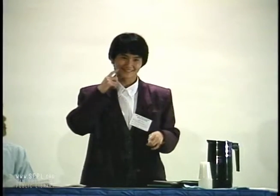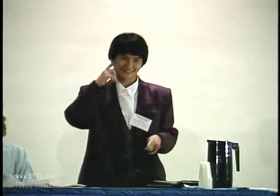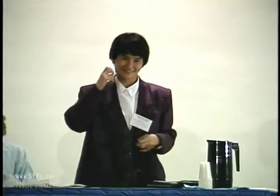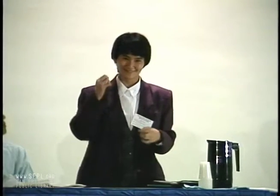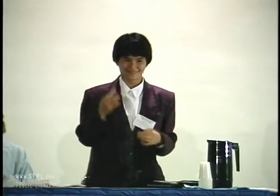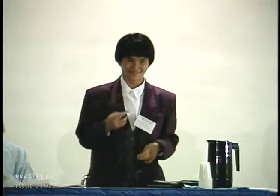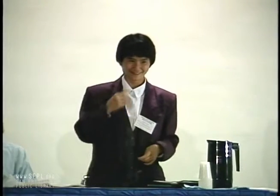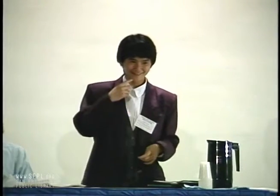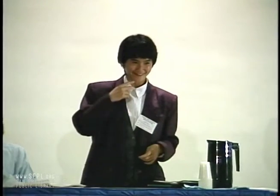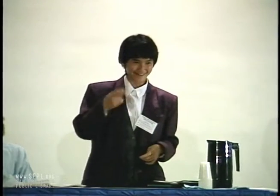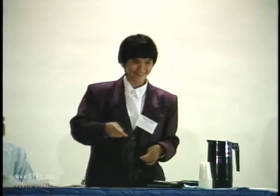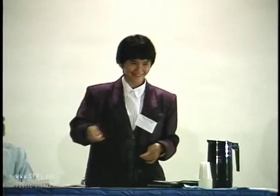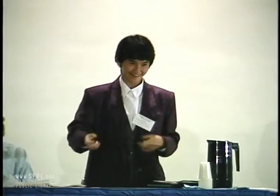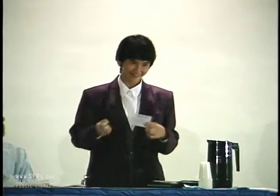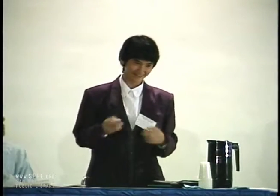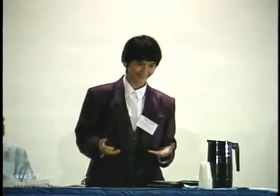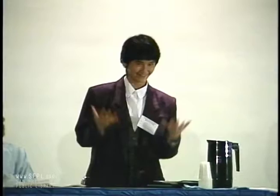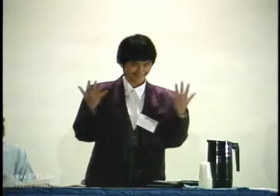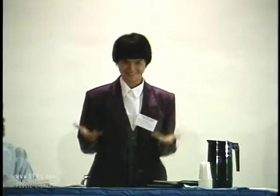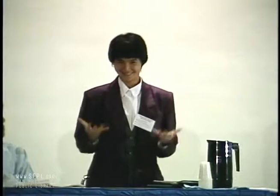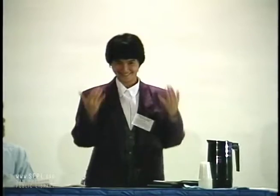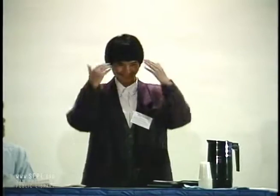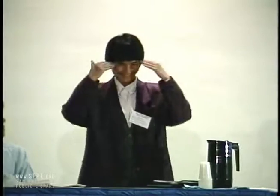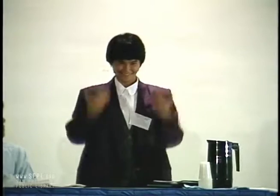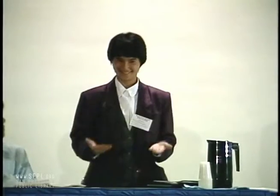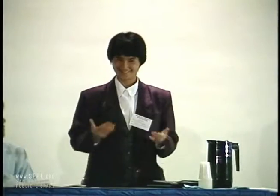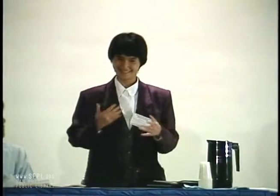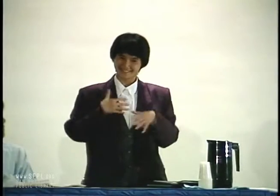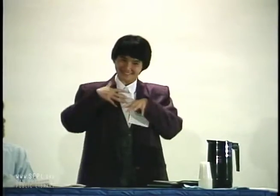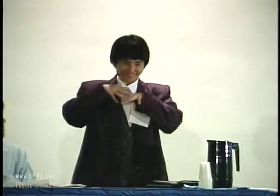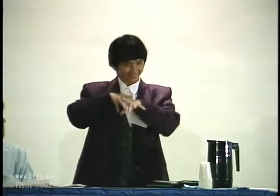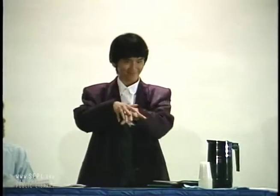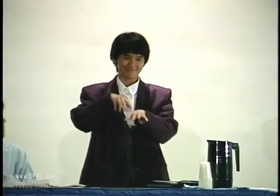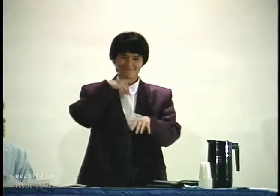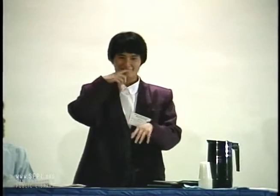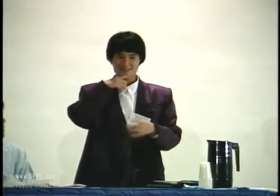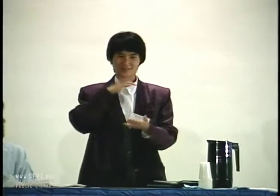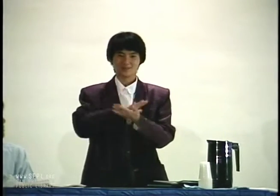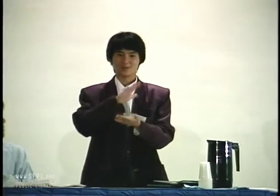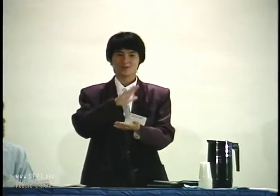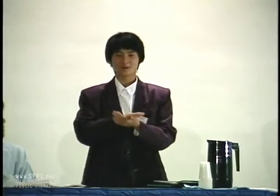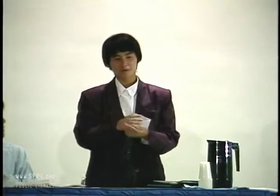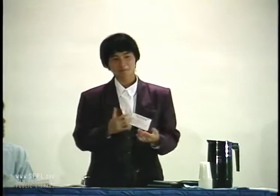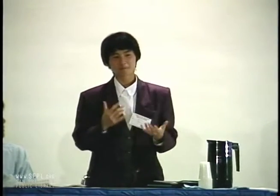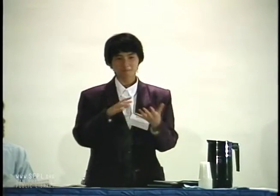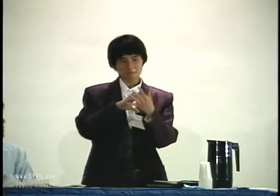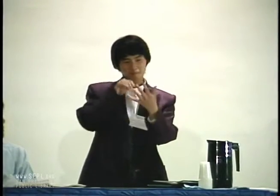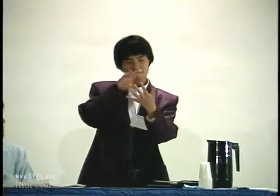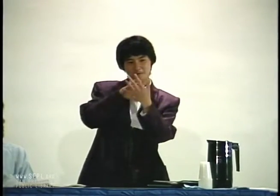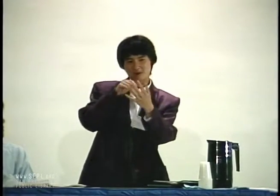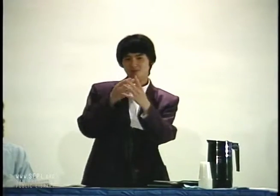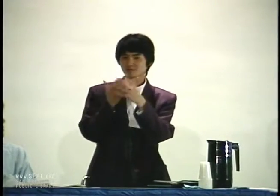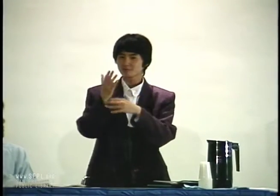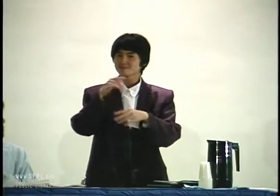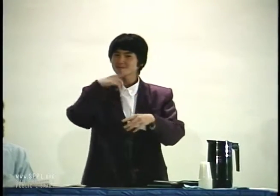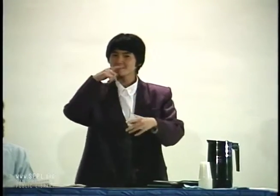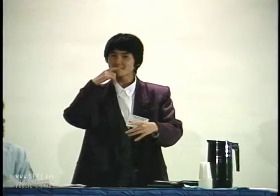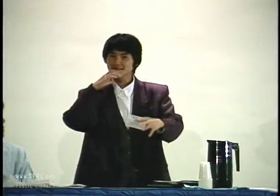And the doctors couldn't find, you know, out whether I was deaf or hard of hearing or what, so they put me into a mainstream school. And